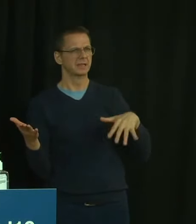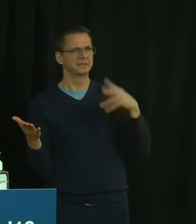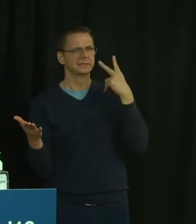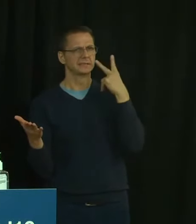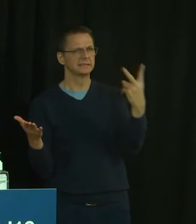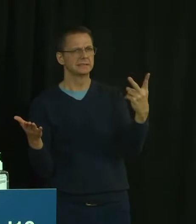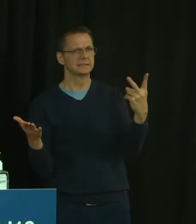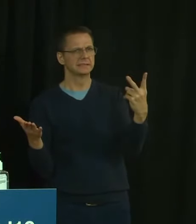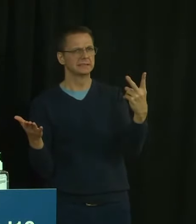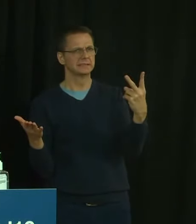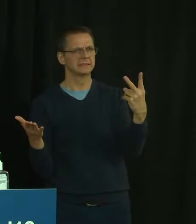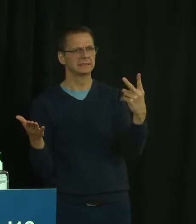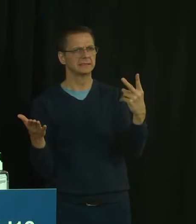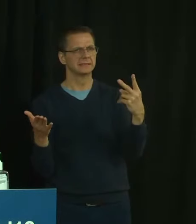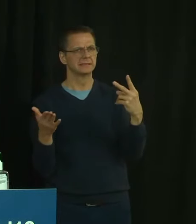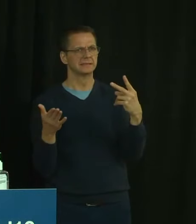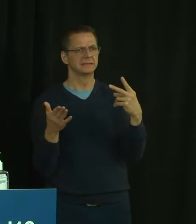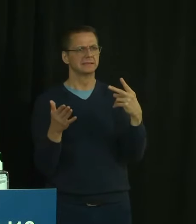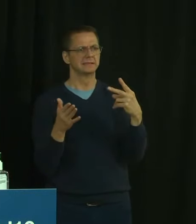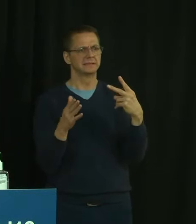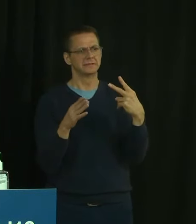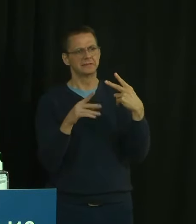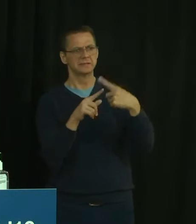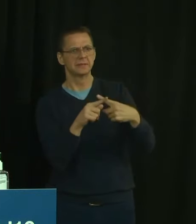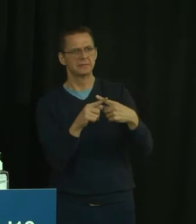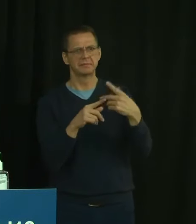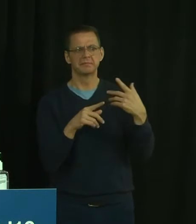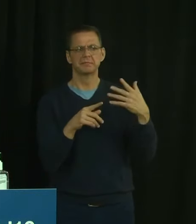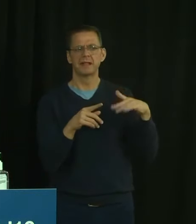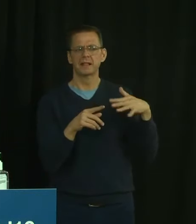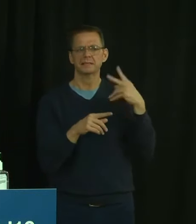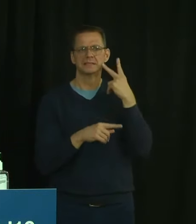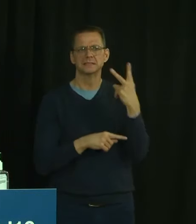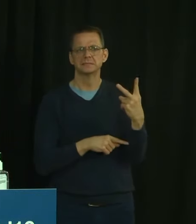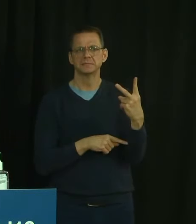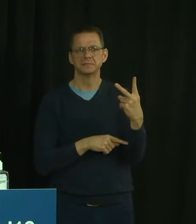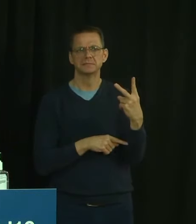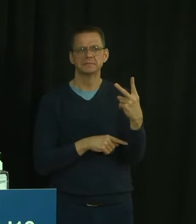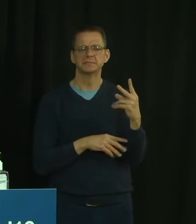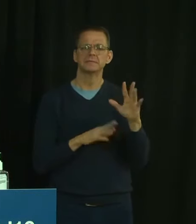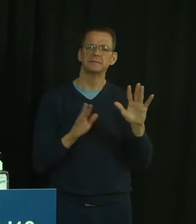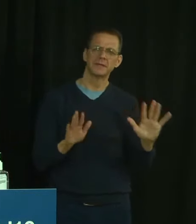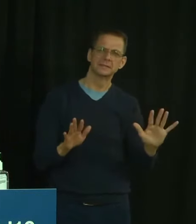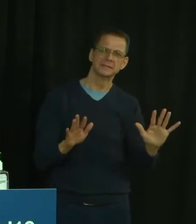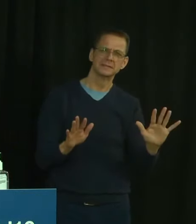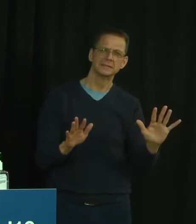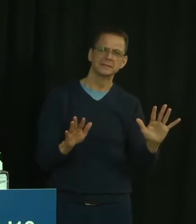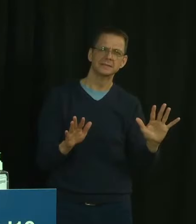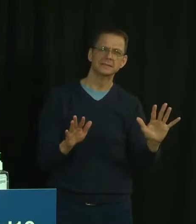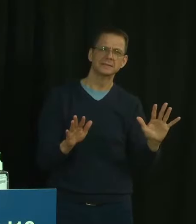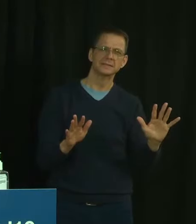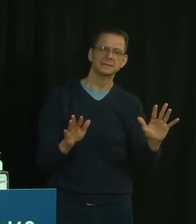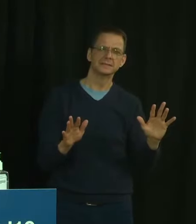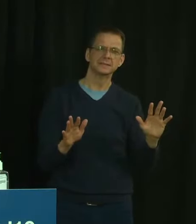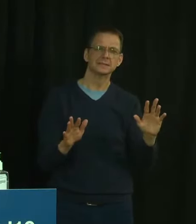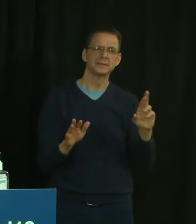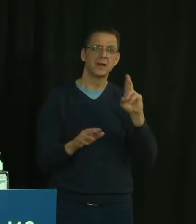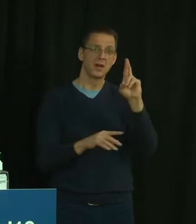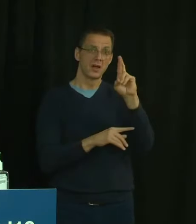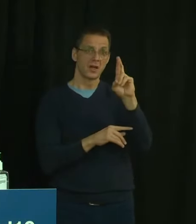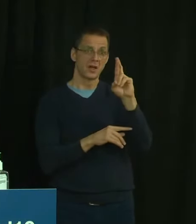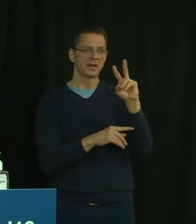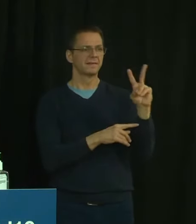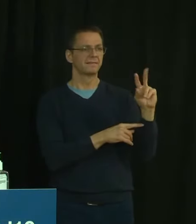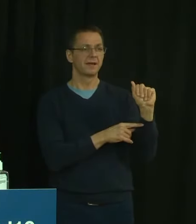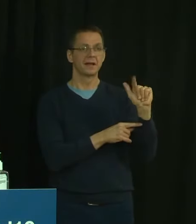is that our R value, our reproductive rate that shows how quickly the virus is growing or spreading,